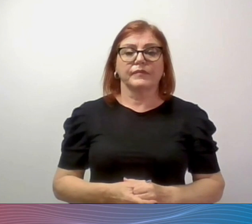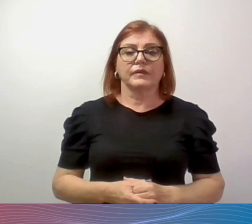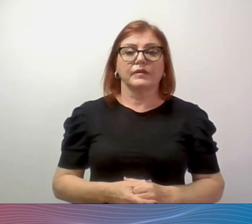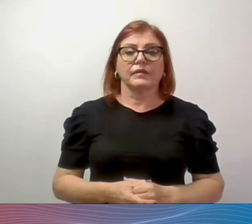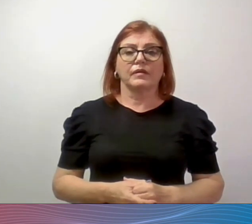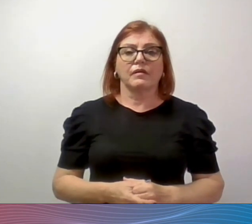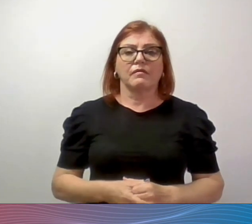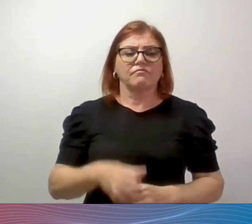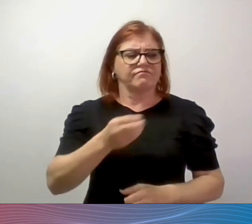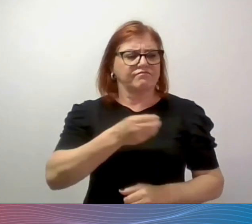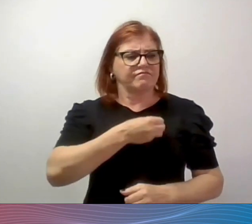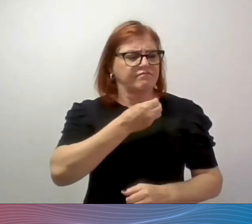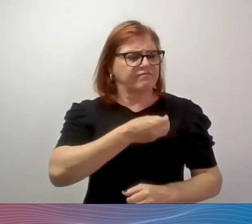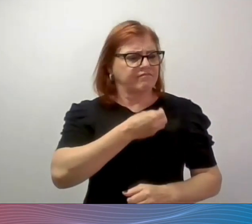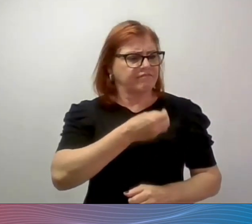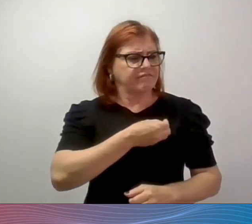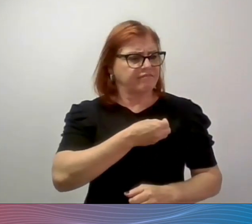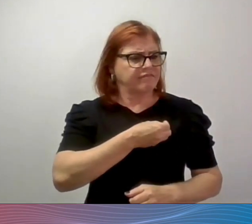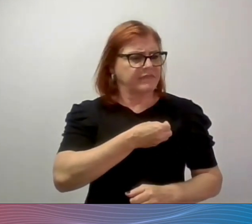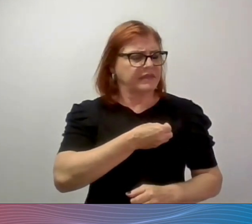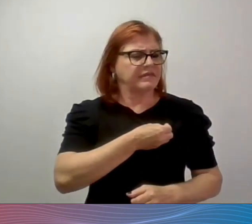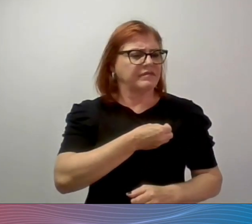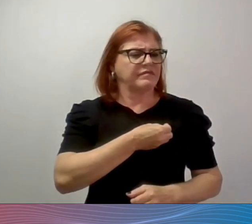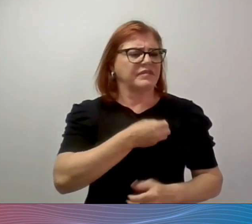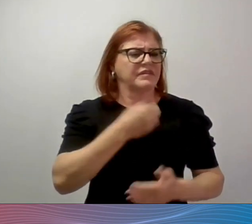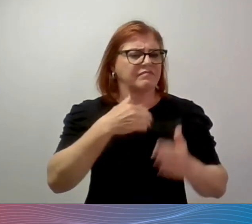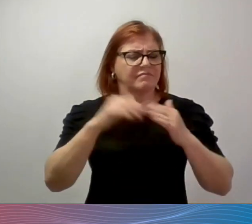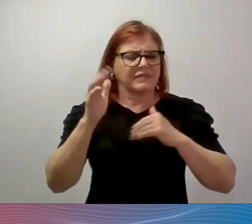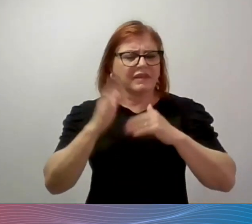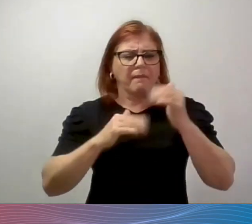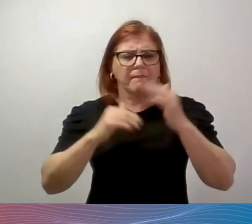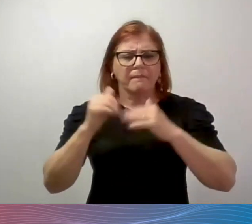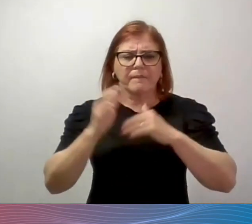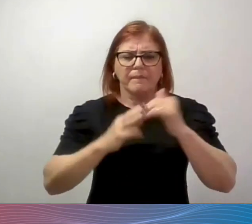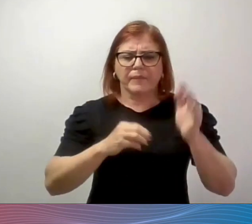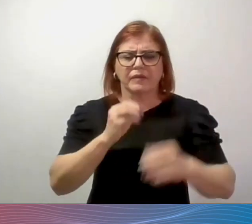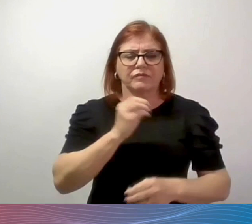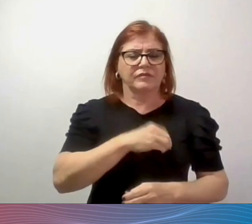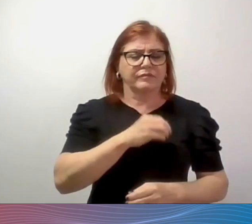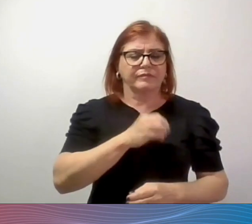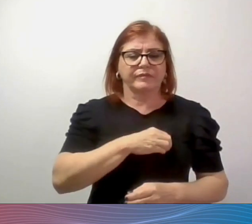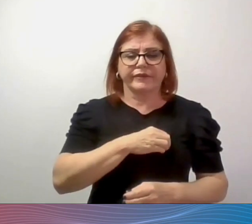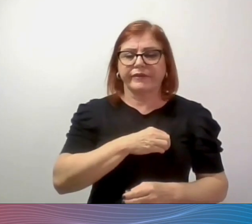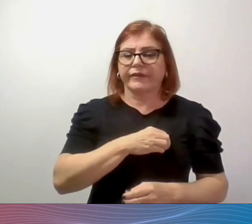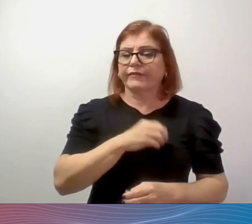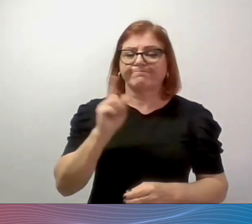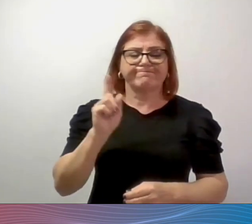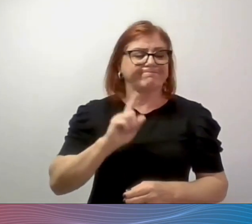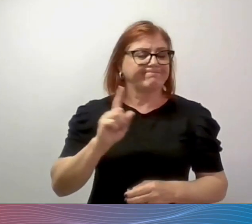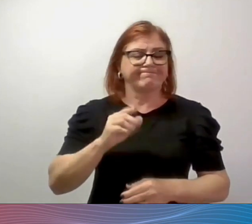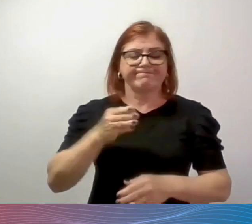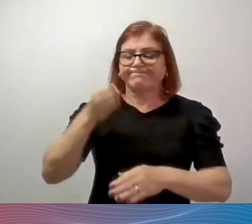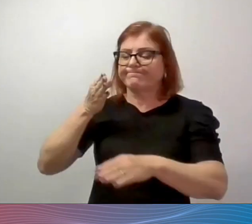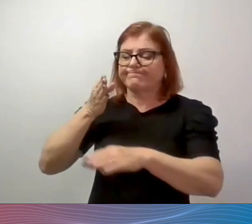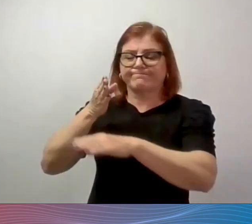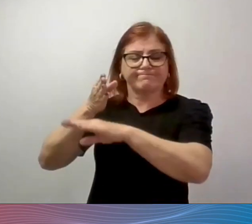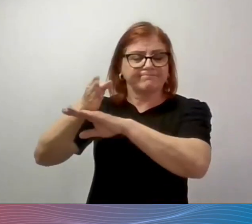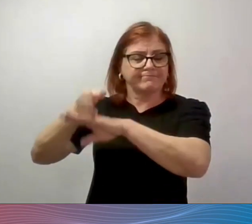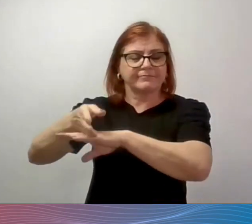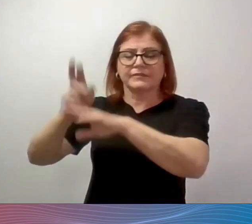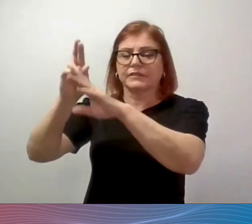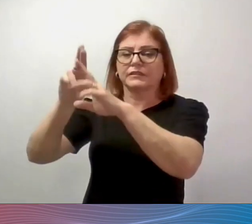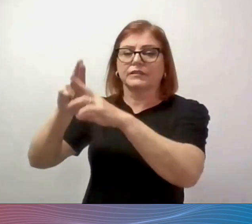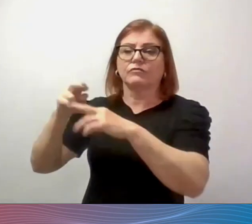farão parte do milênio. And he who lives in the practice of these sins won't be part of the millennium. Por isso ninguém vos engane com